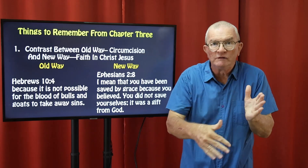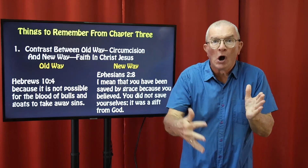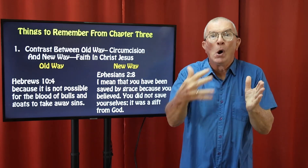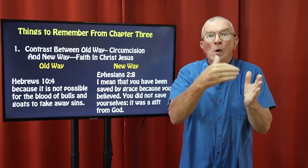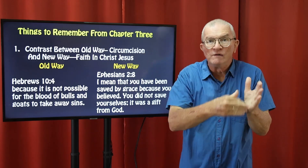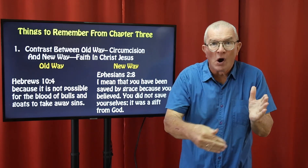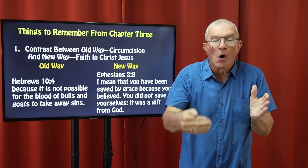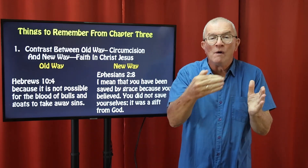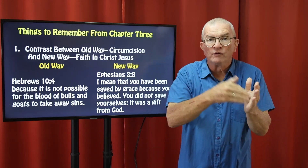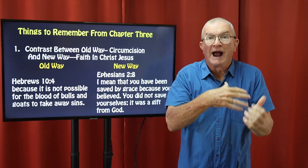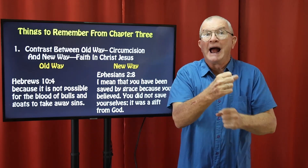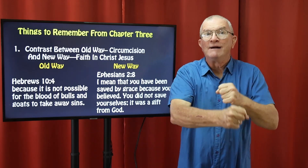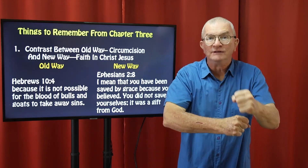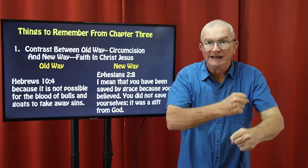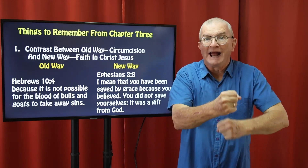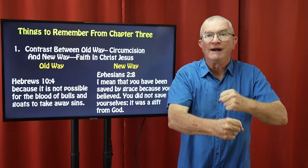over and over, every year.